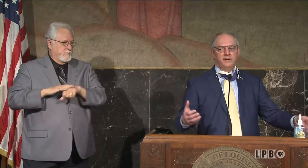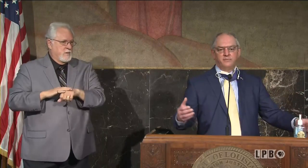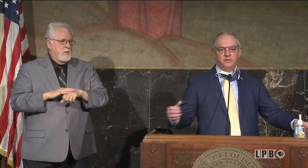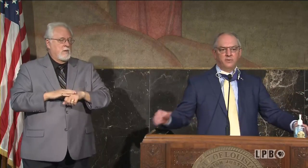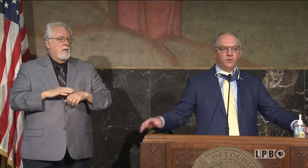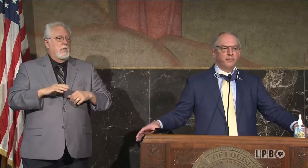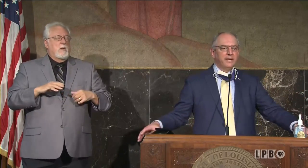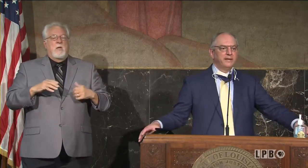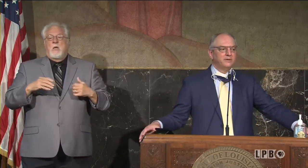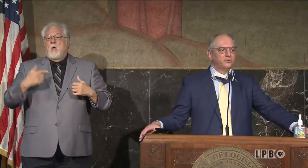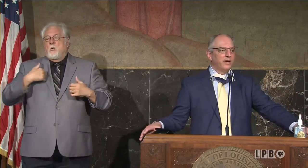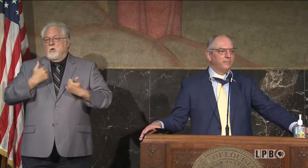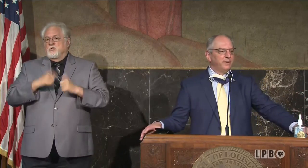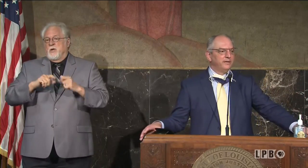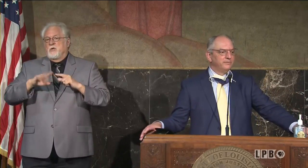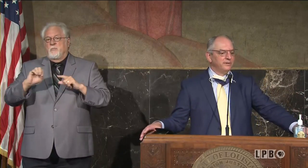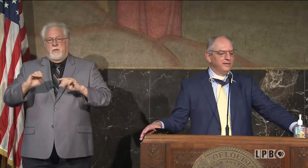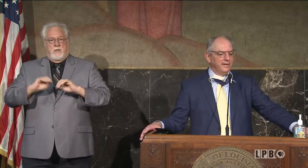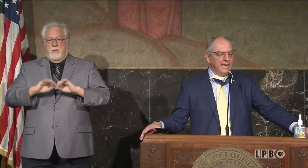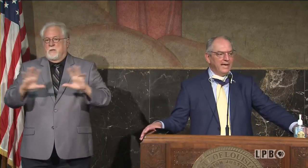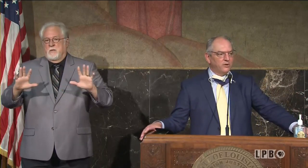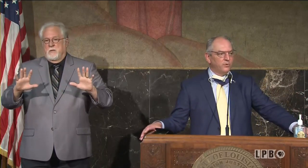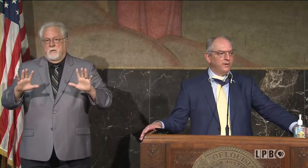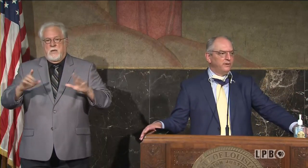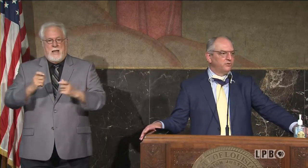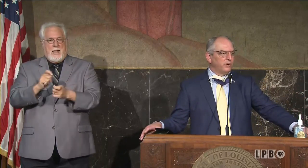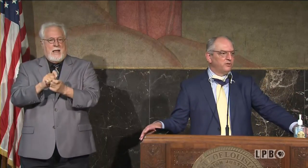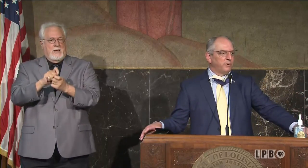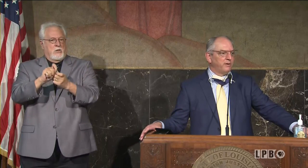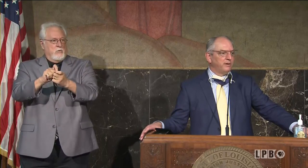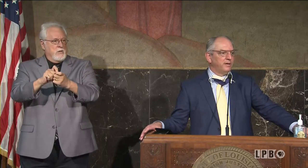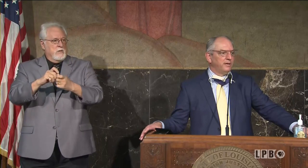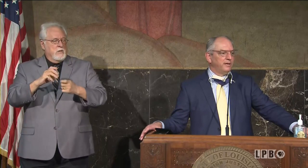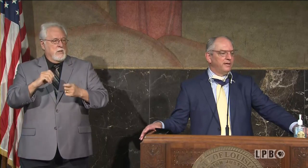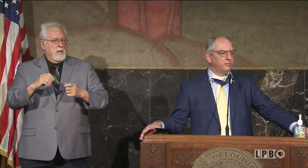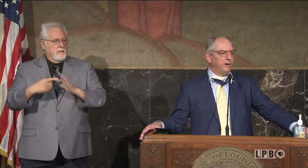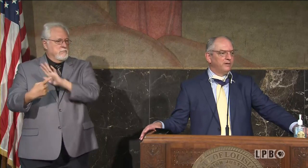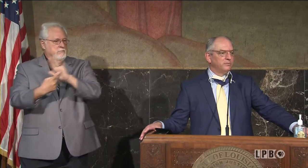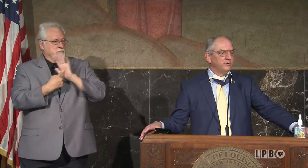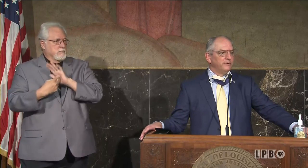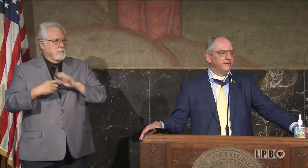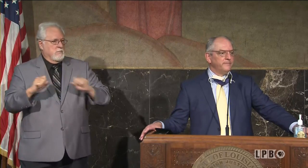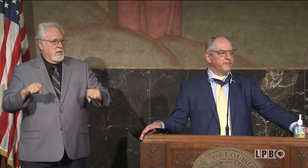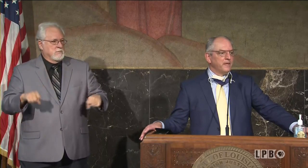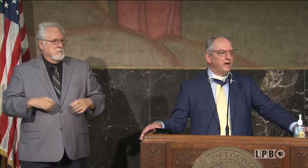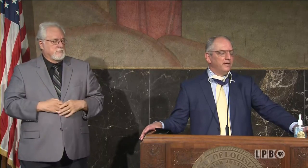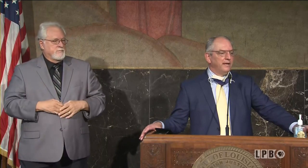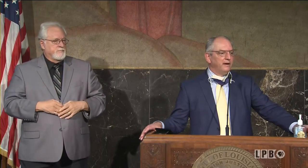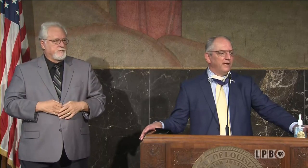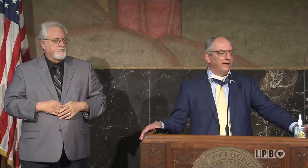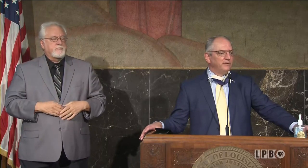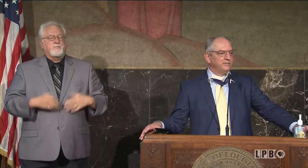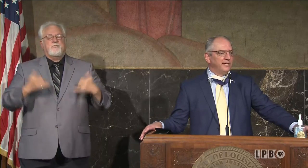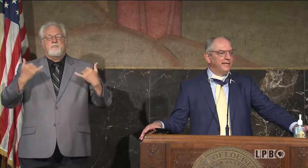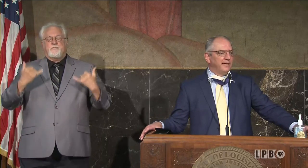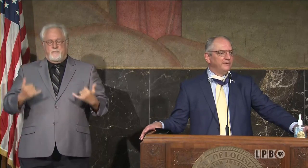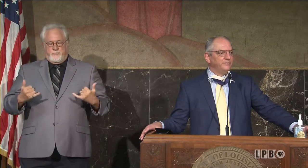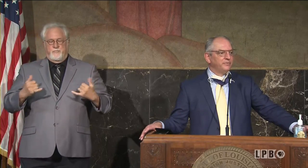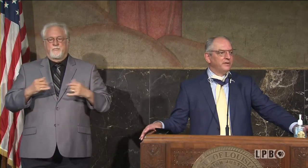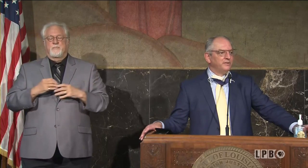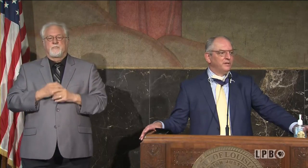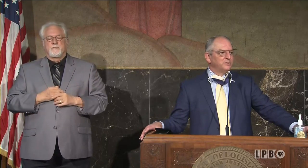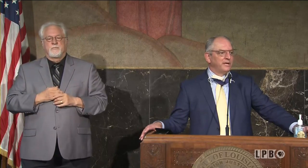it's an effort that we're making to try to be as accurate and as transparent as possible. Now, having said